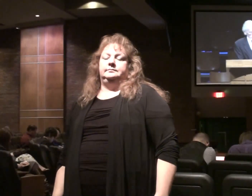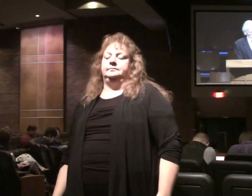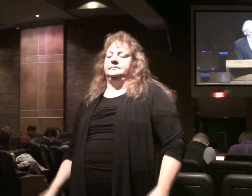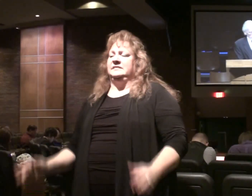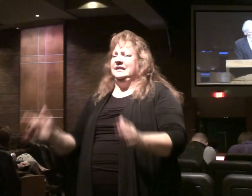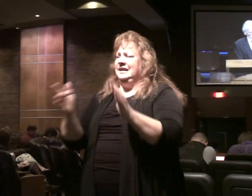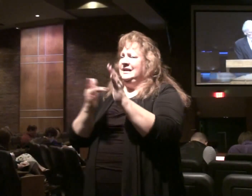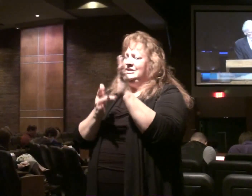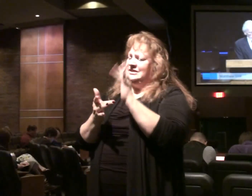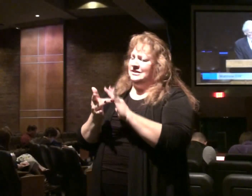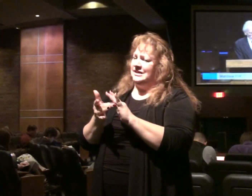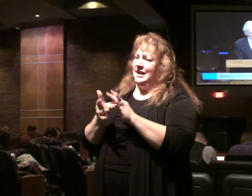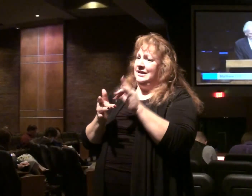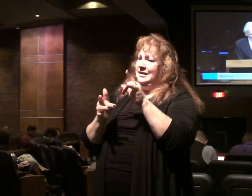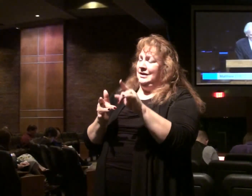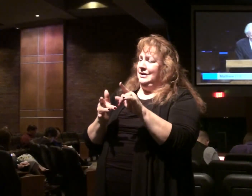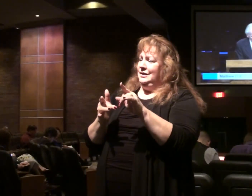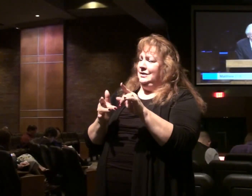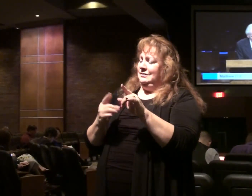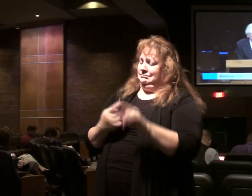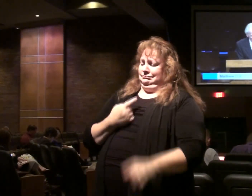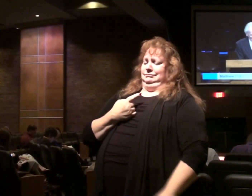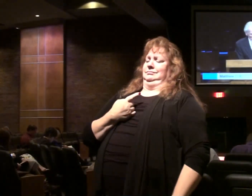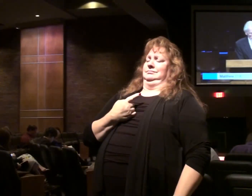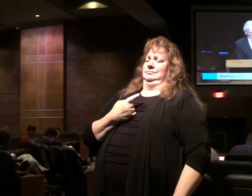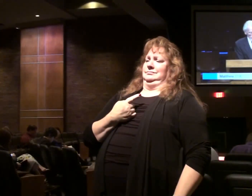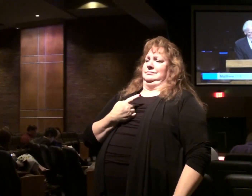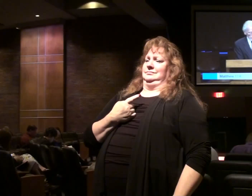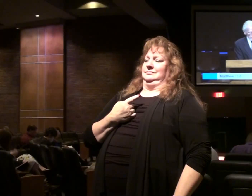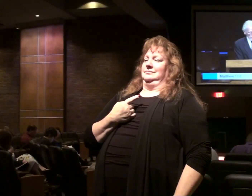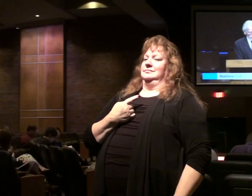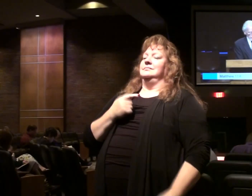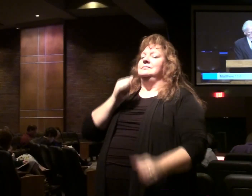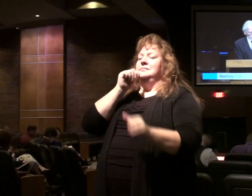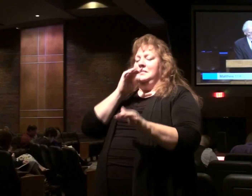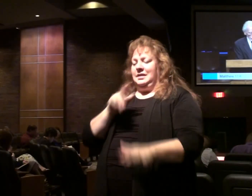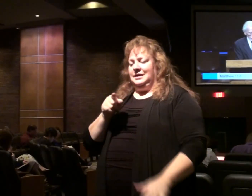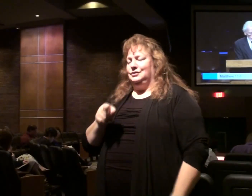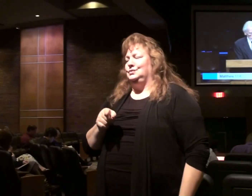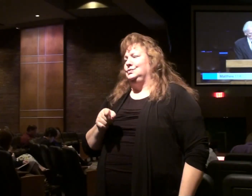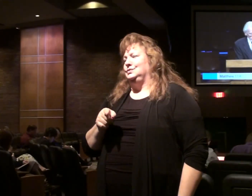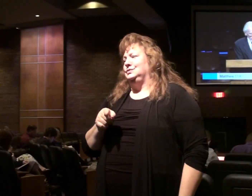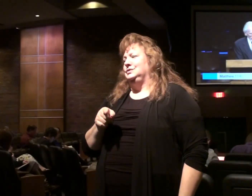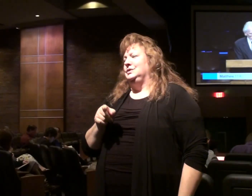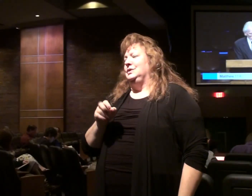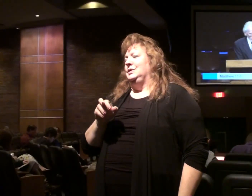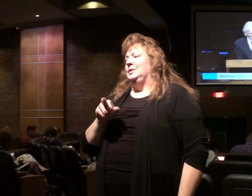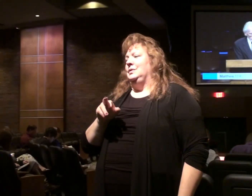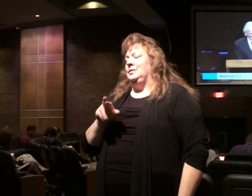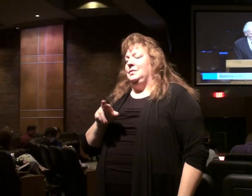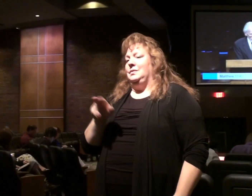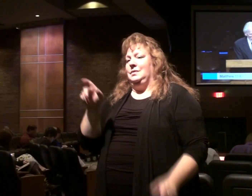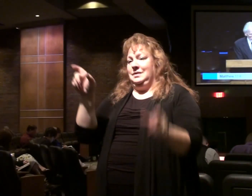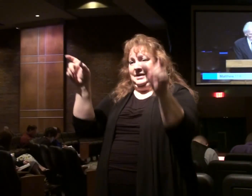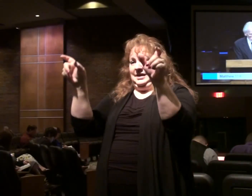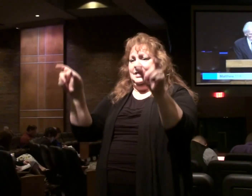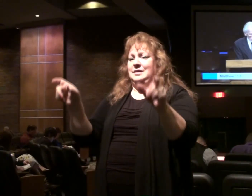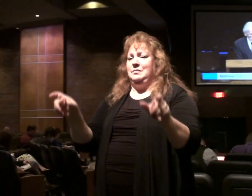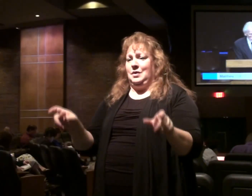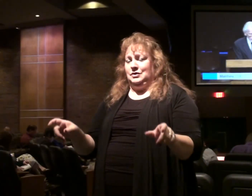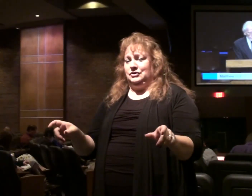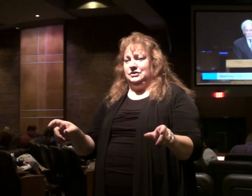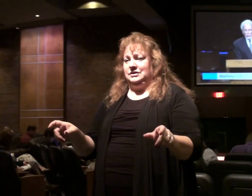Christ said, blessed is he who does not take offense at me. Or, as you have in the margin of your